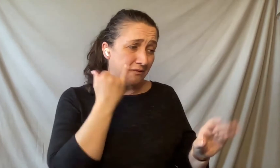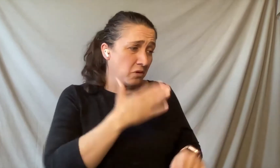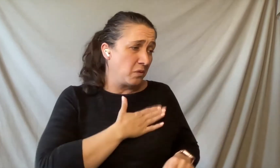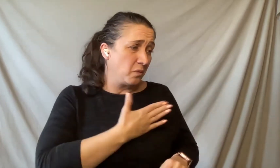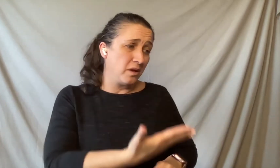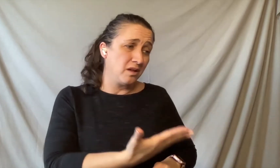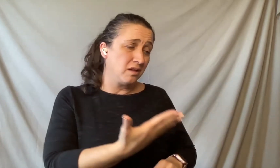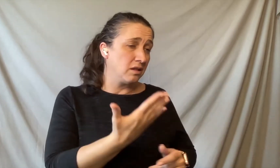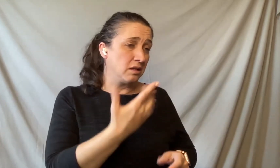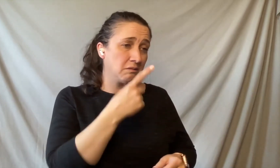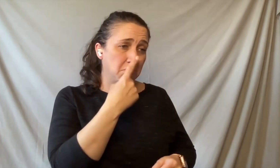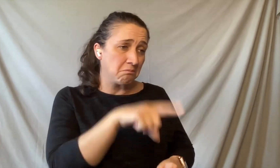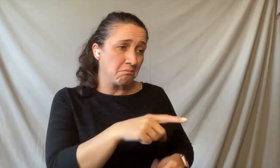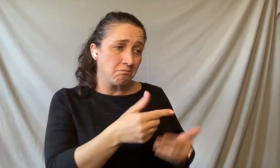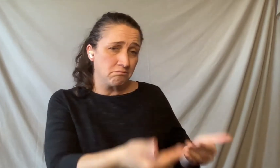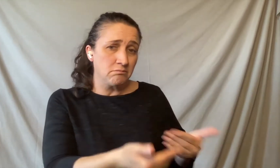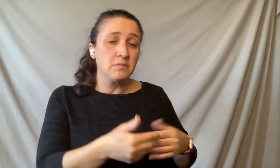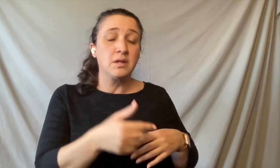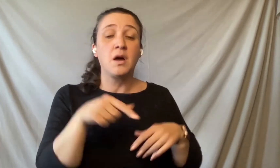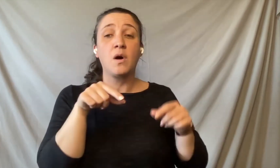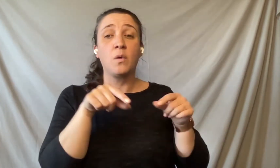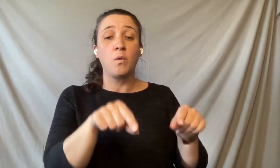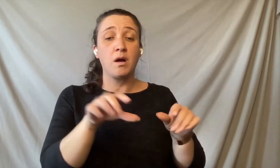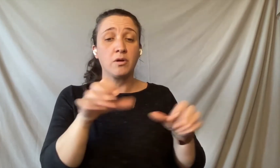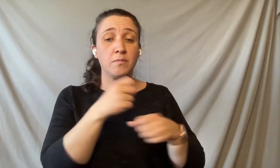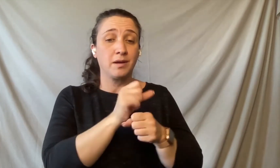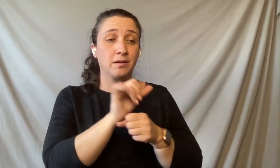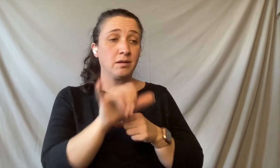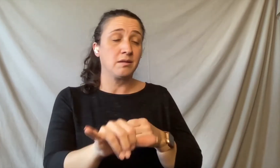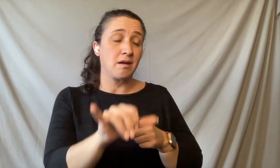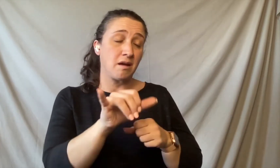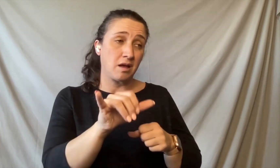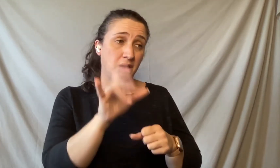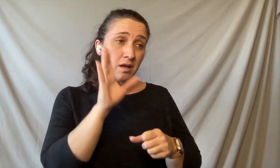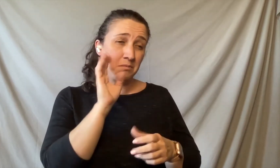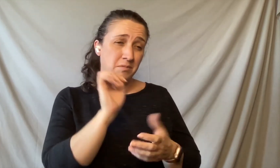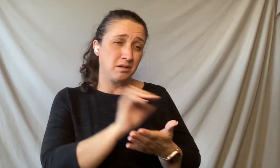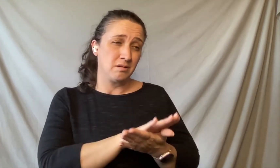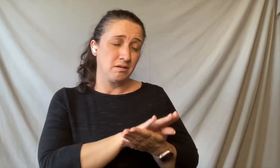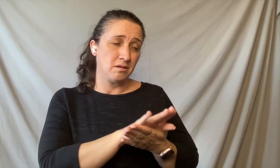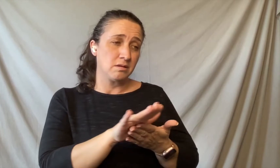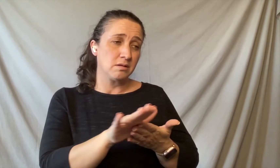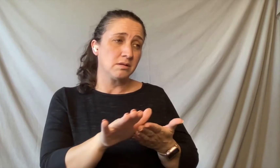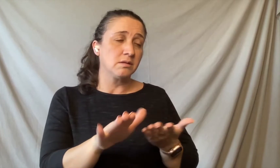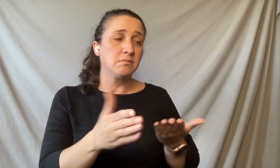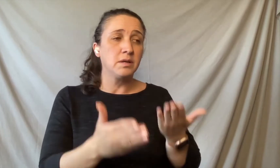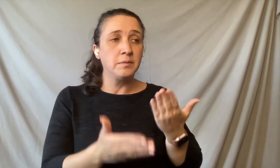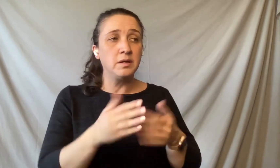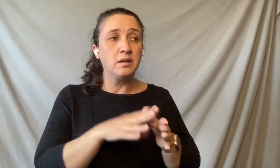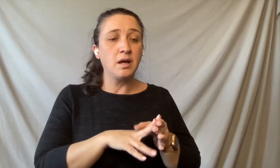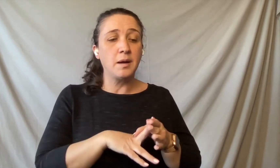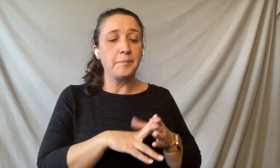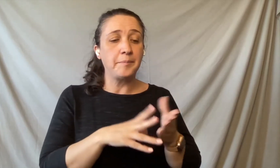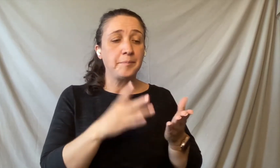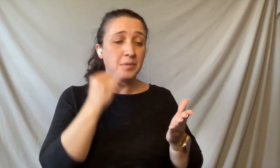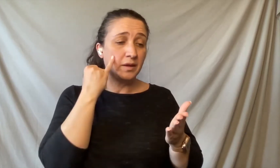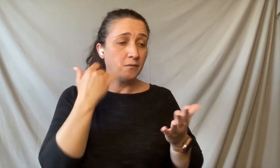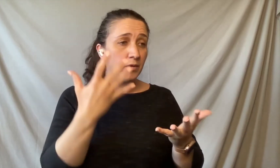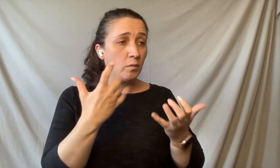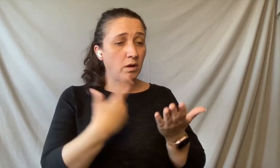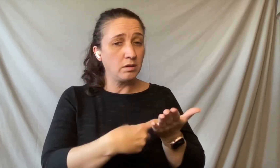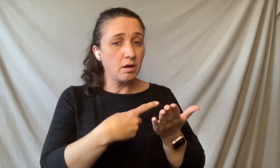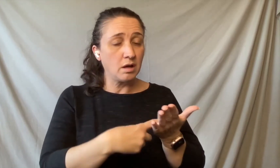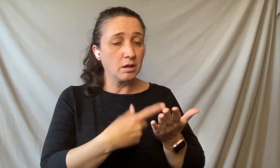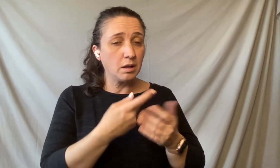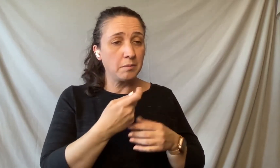that, and while you're doing that, it might be nice, if we want to talk a little bit about the